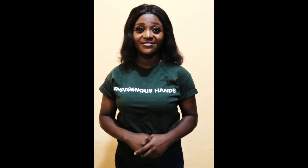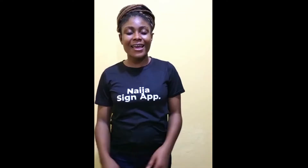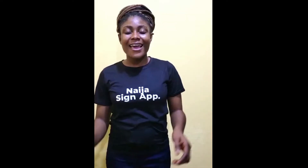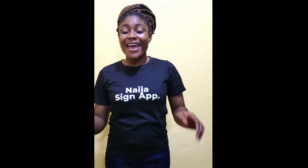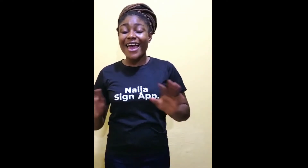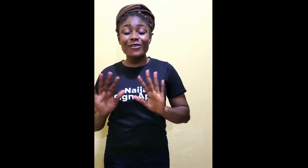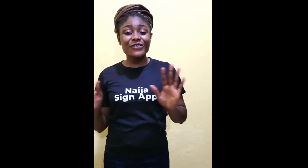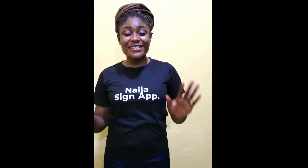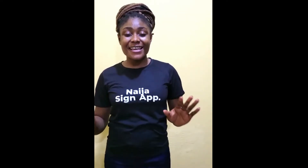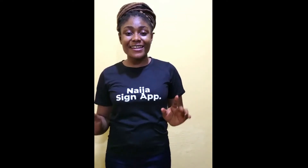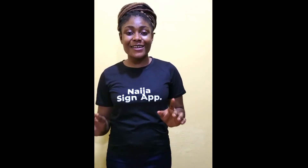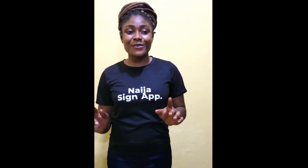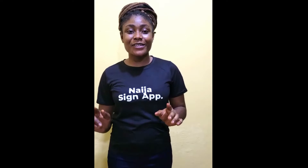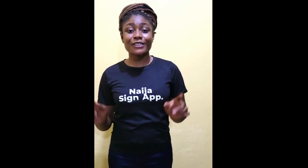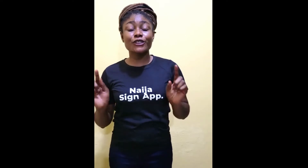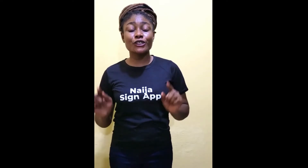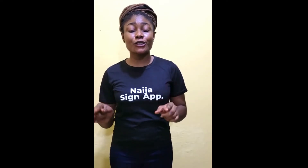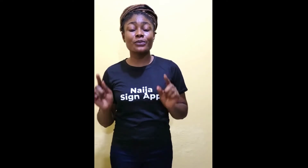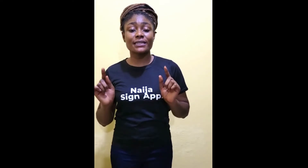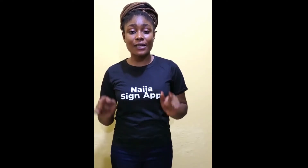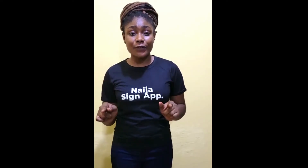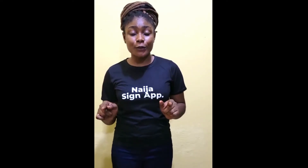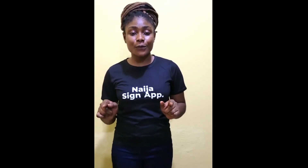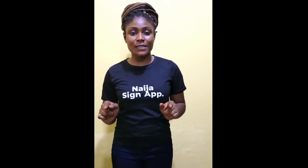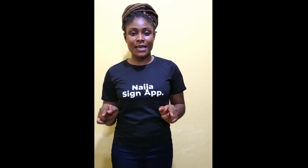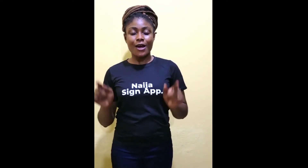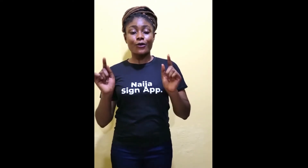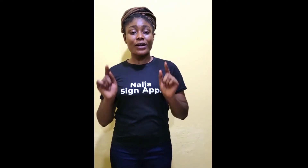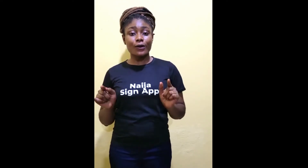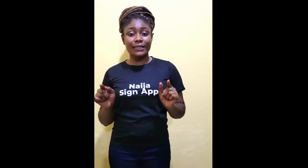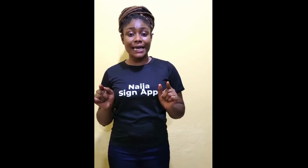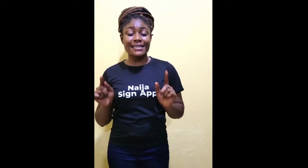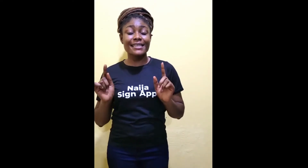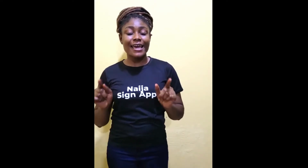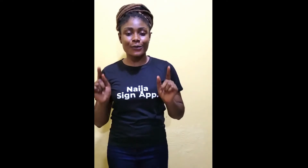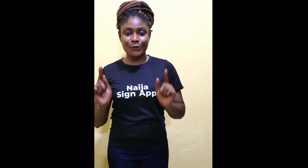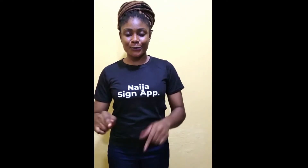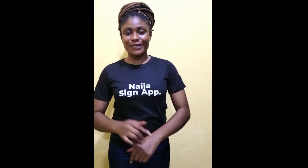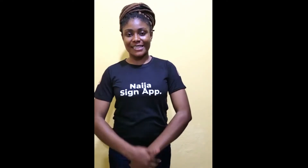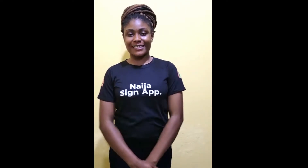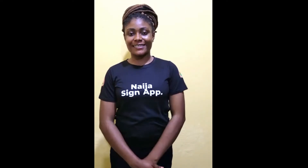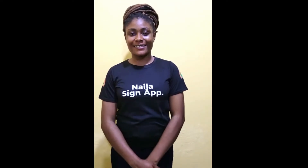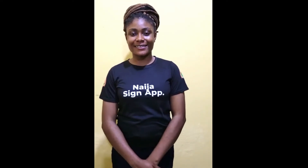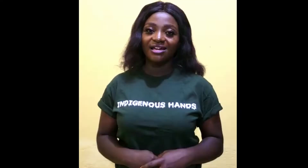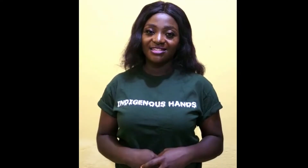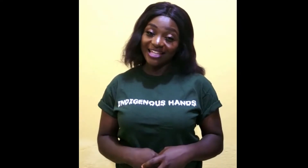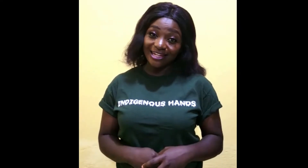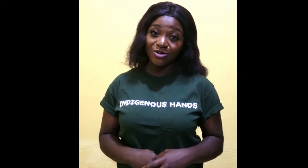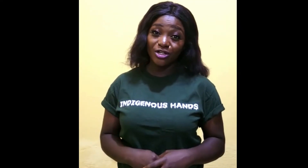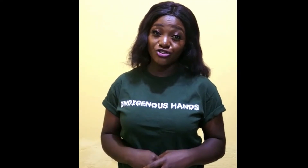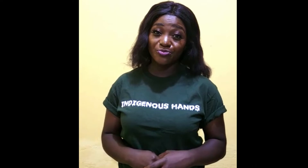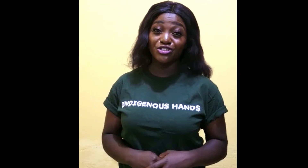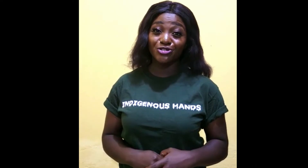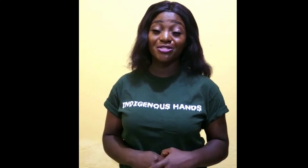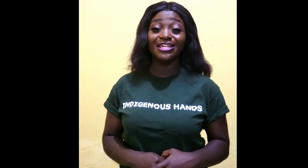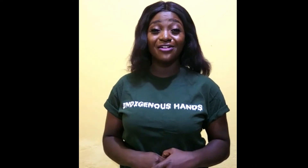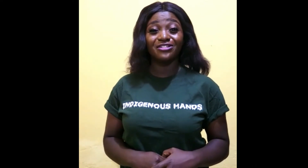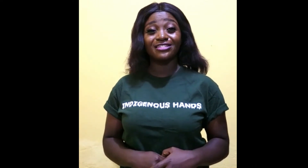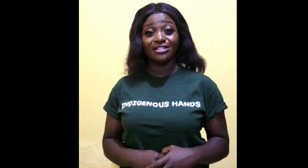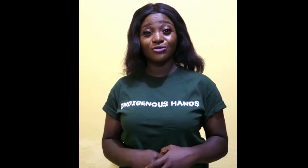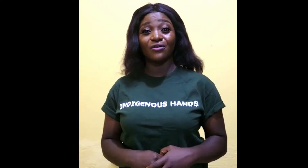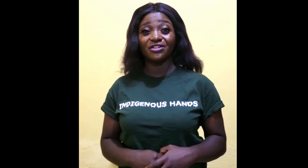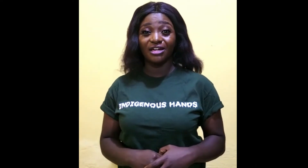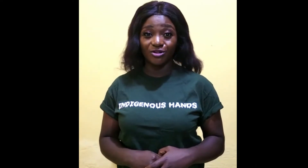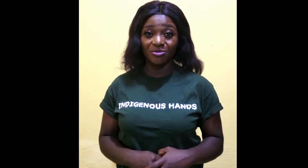deaf. Every sign language should be developed, recognized and promoted. Sign language should be used in